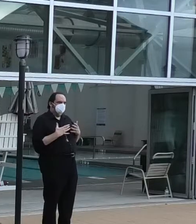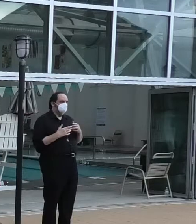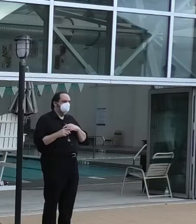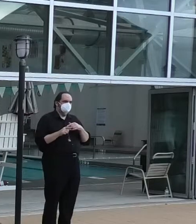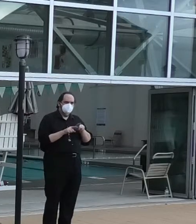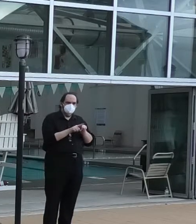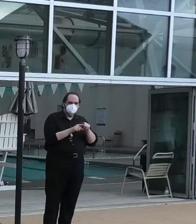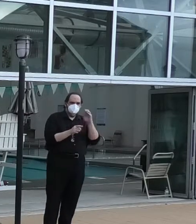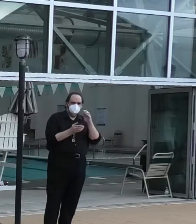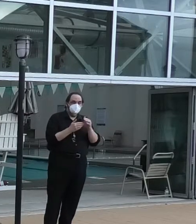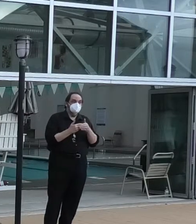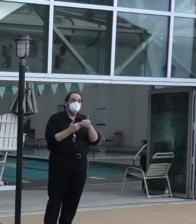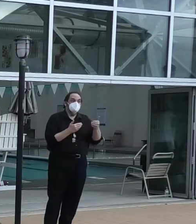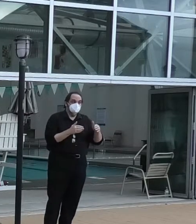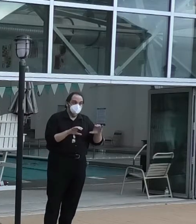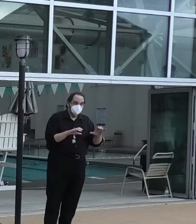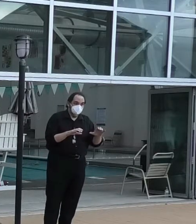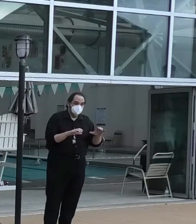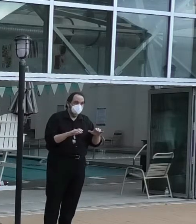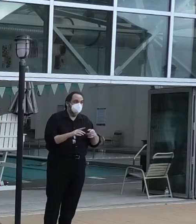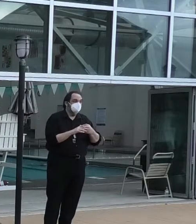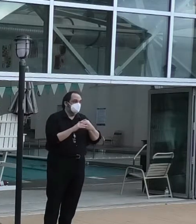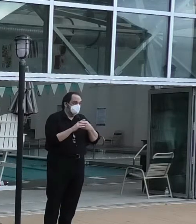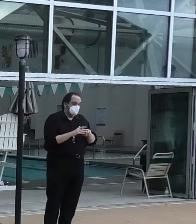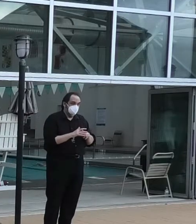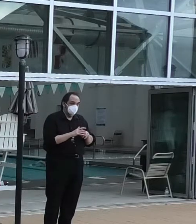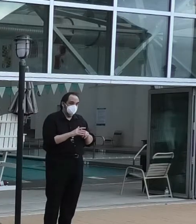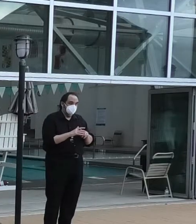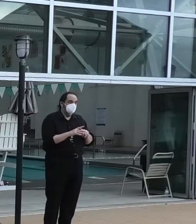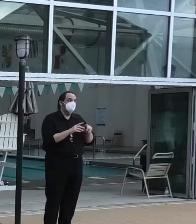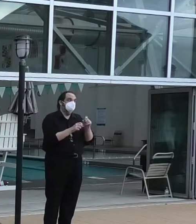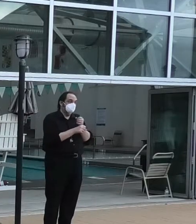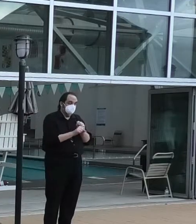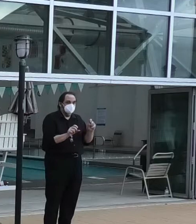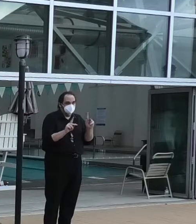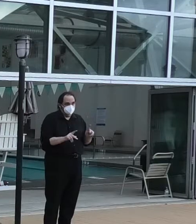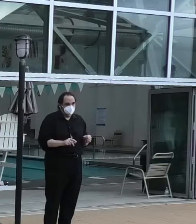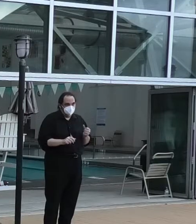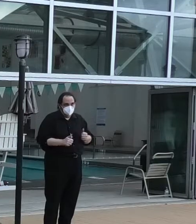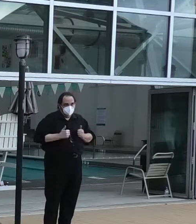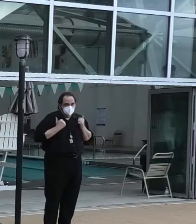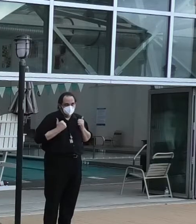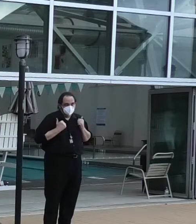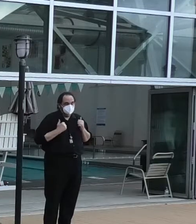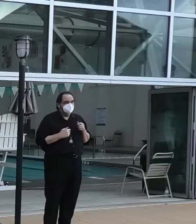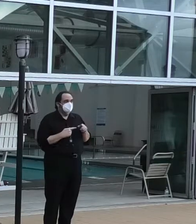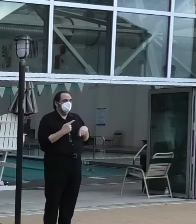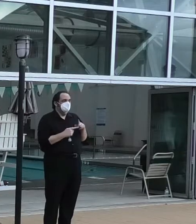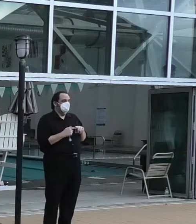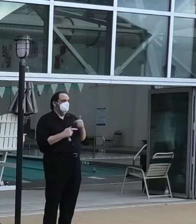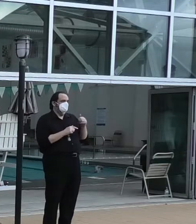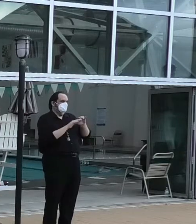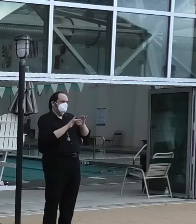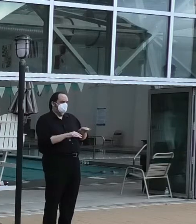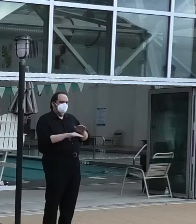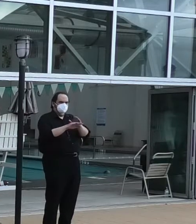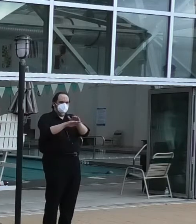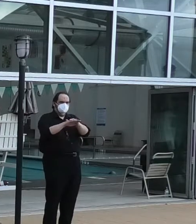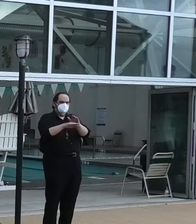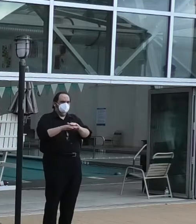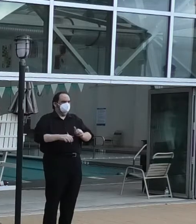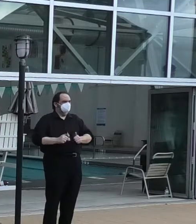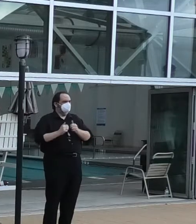also know that his next action was the beginning of an active rescue. When the other swimmer alerted the